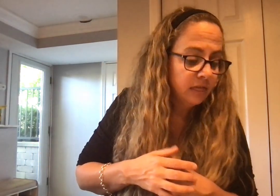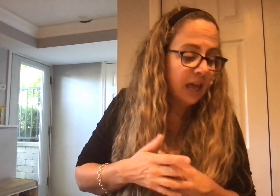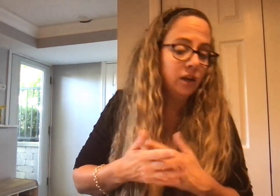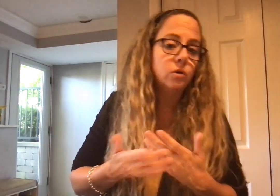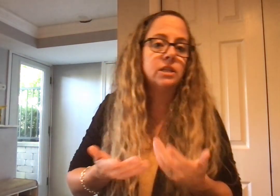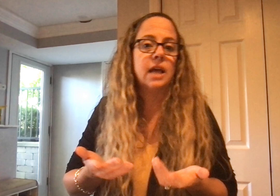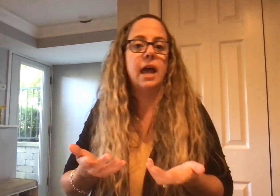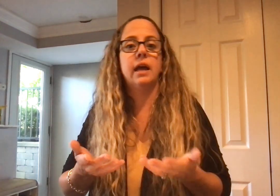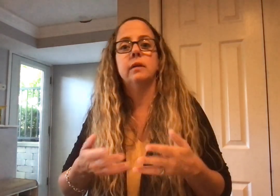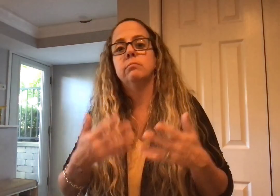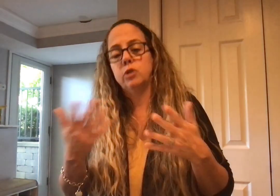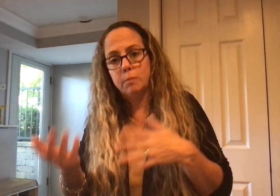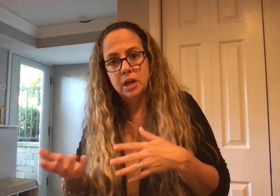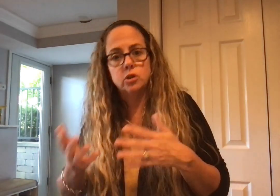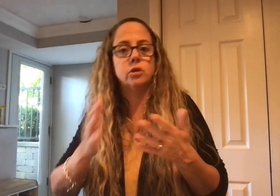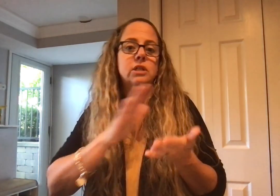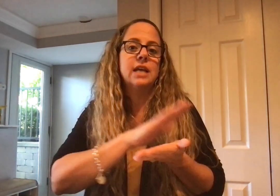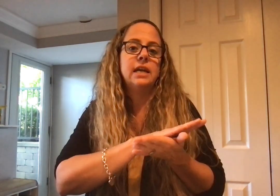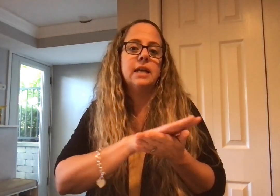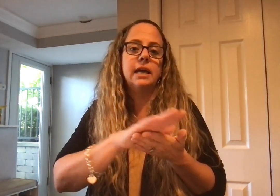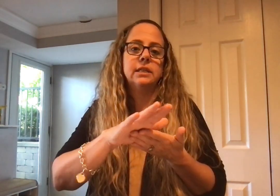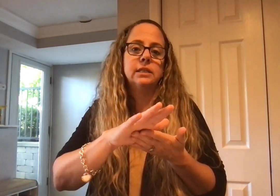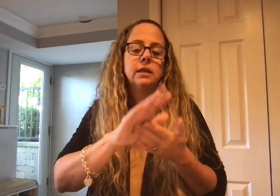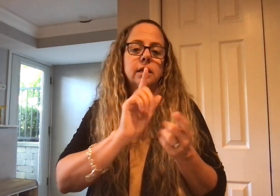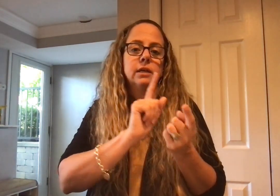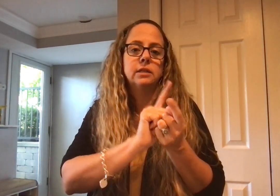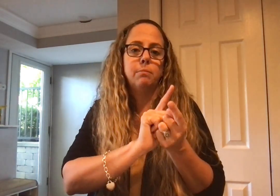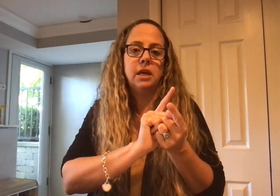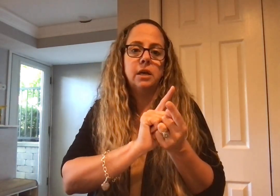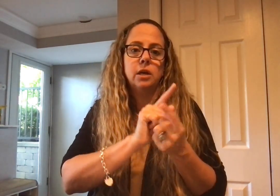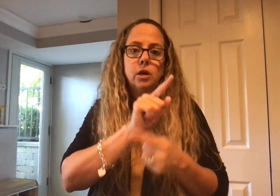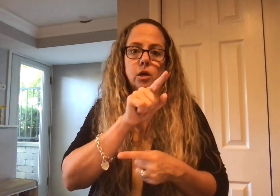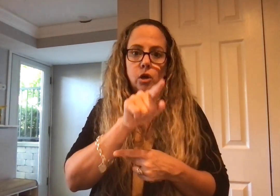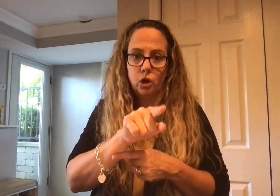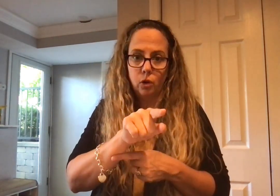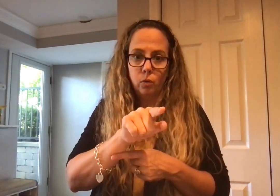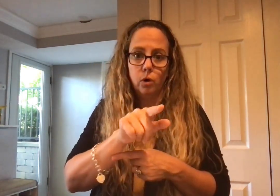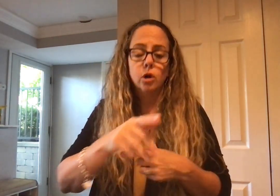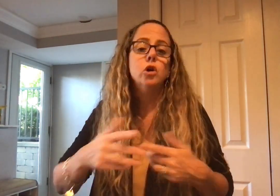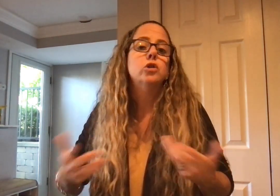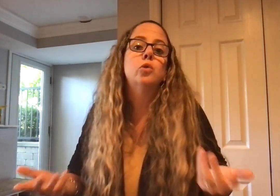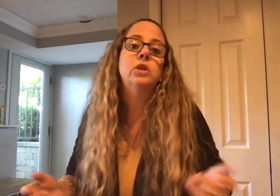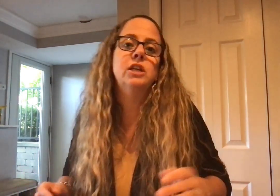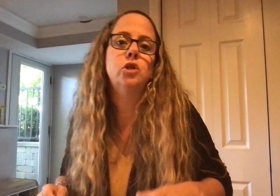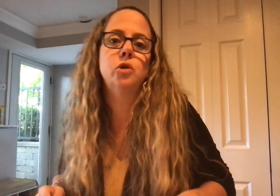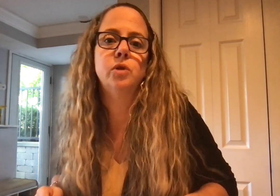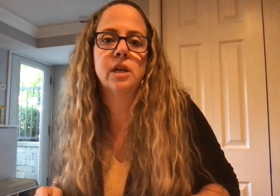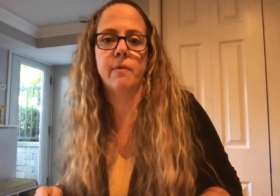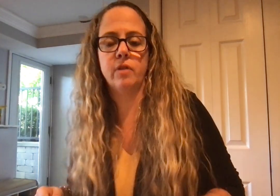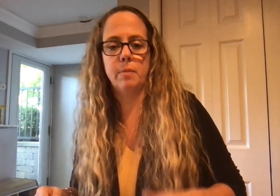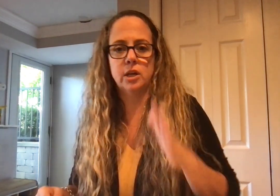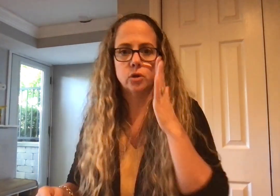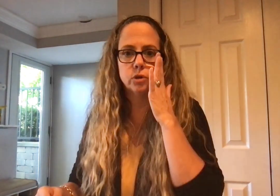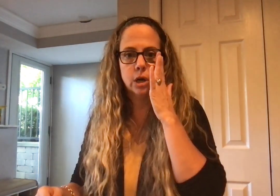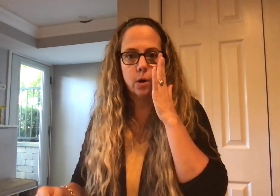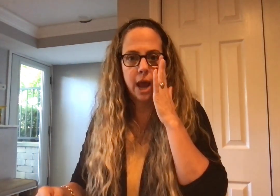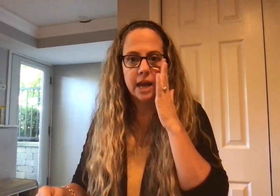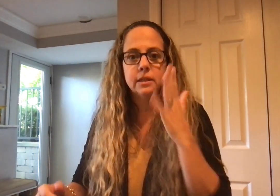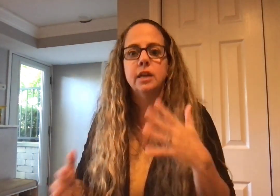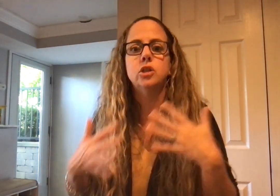Then you could say your major. You could say nice to meet you. So let's do some of the majors, okay? Let's do